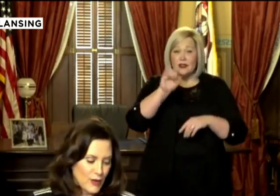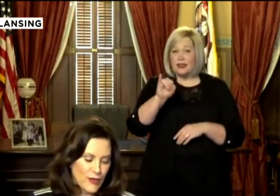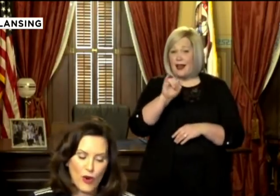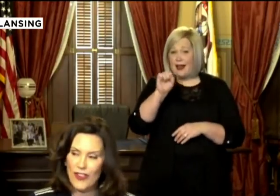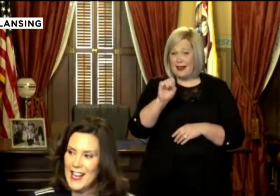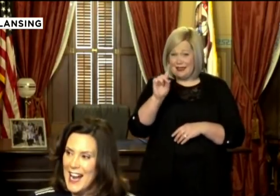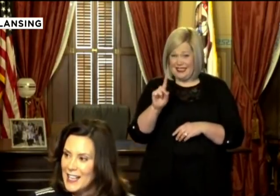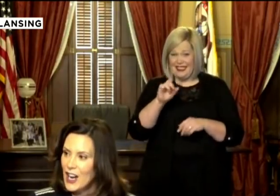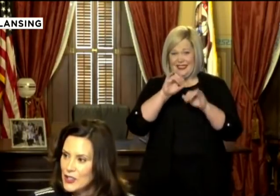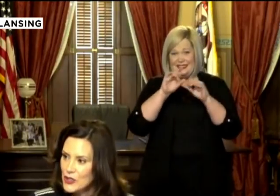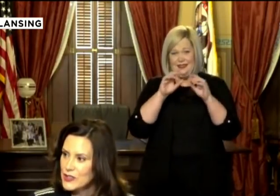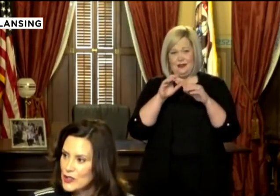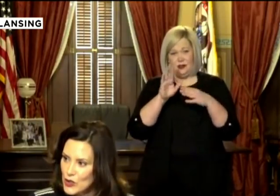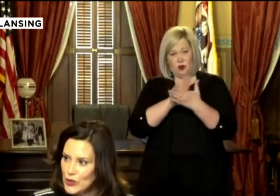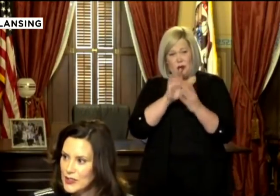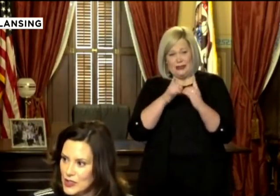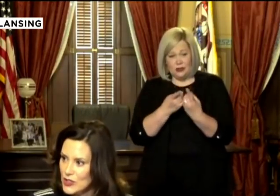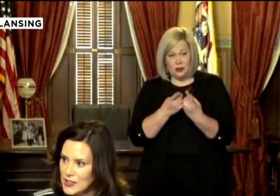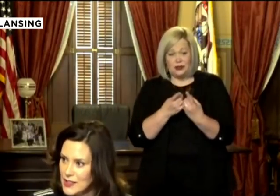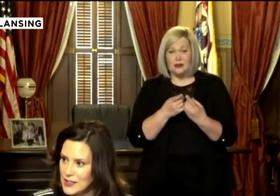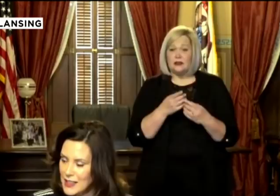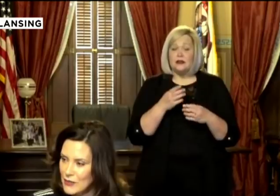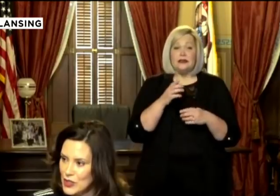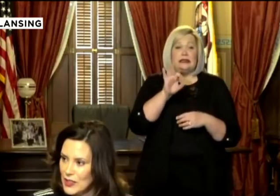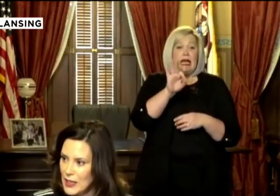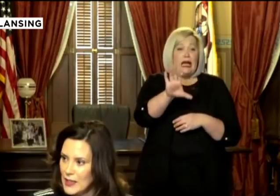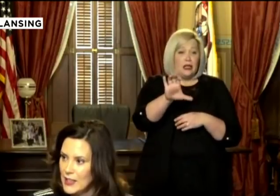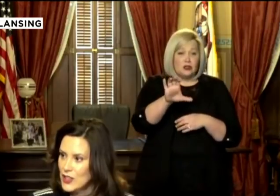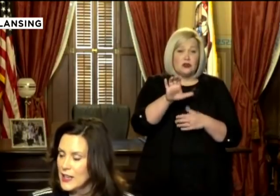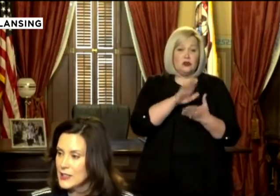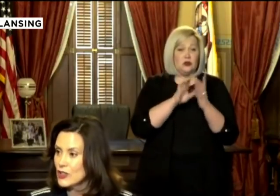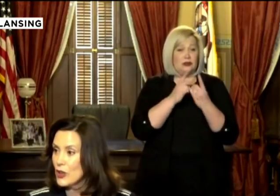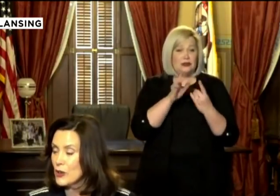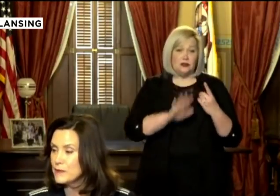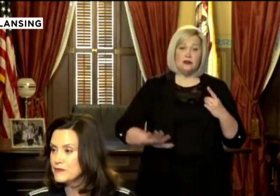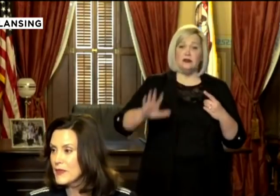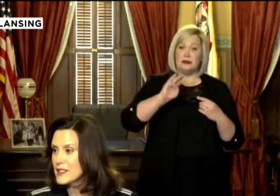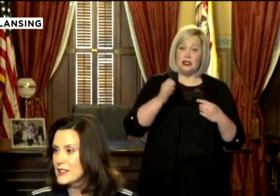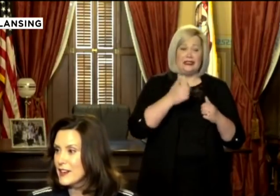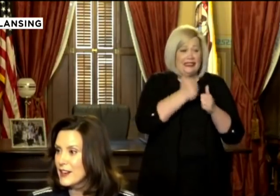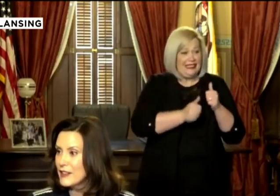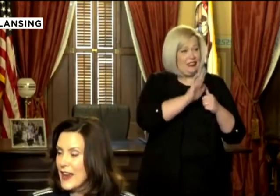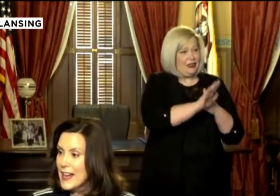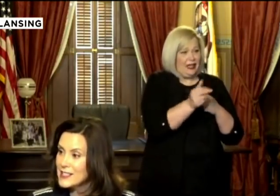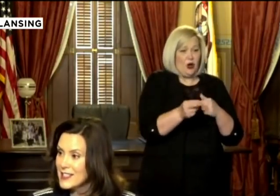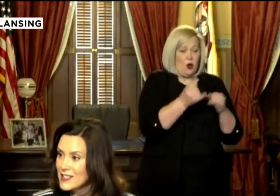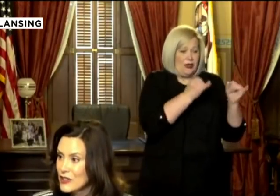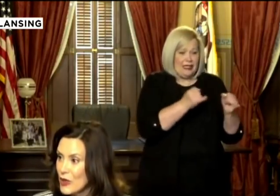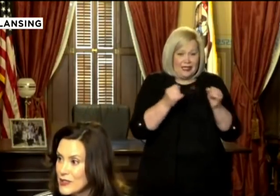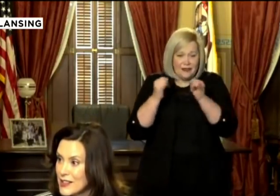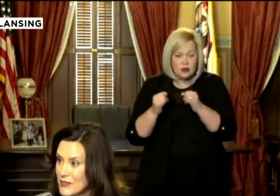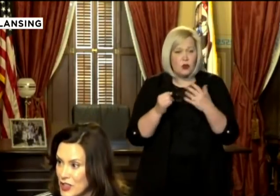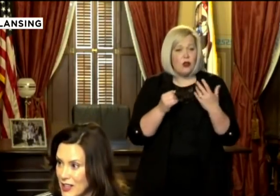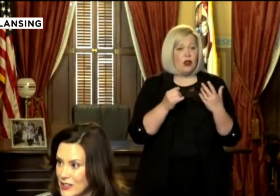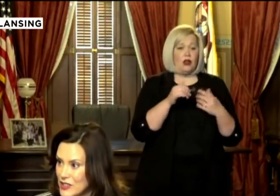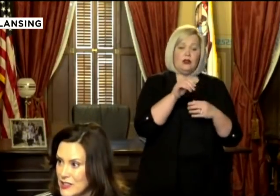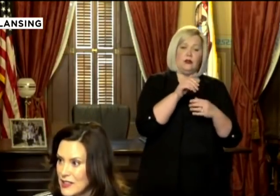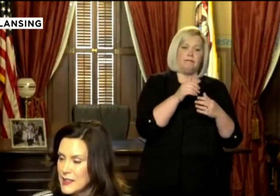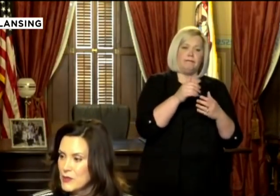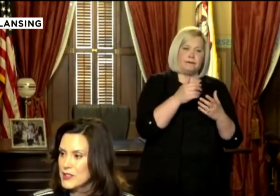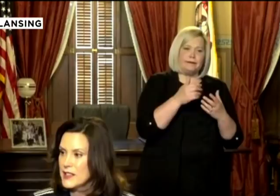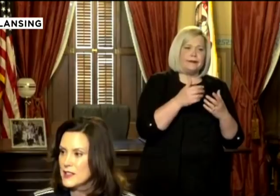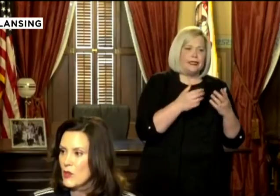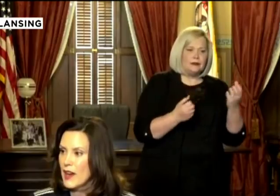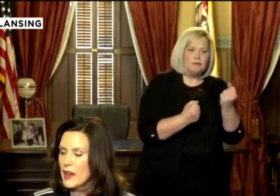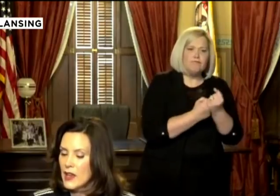our state. We have over 900 school districts in the state of Michigan, and each has their own set of assets and their own set of